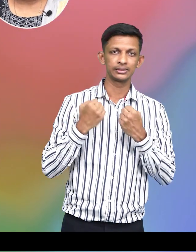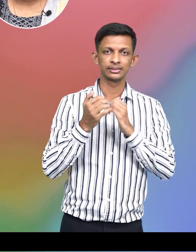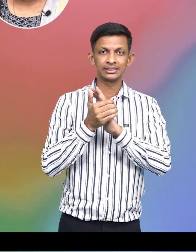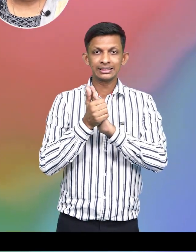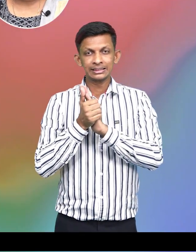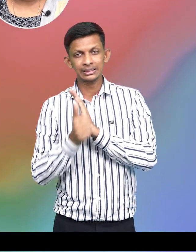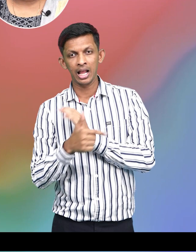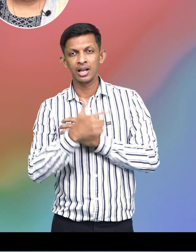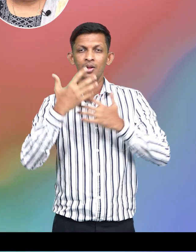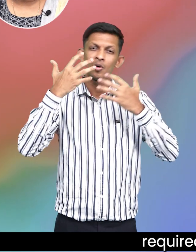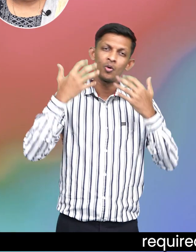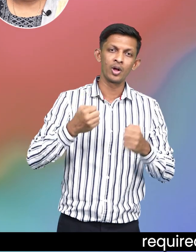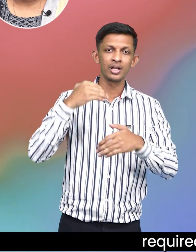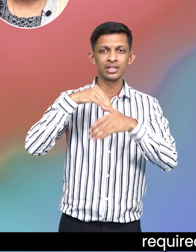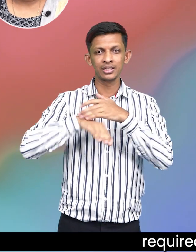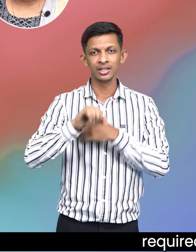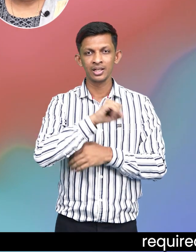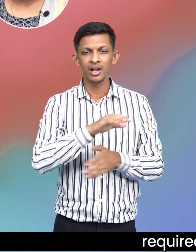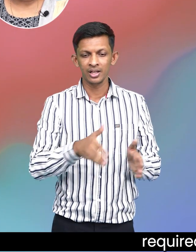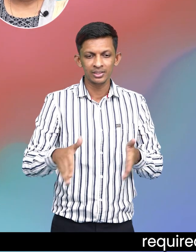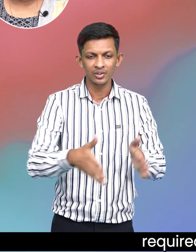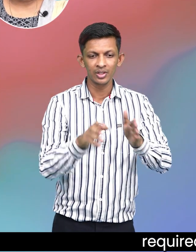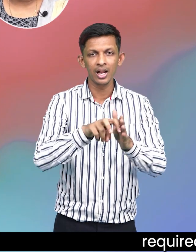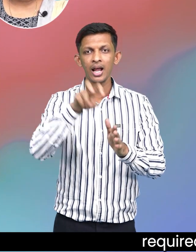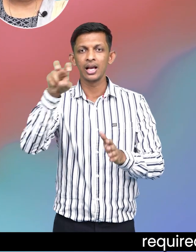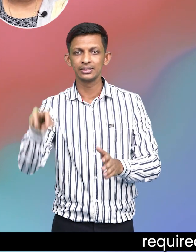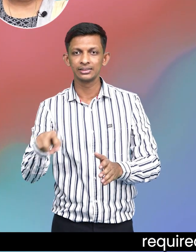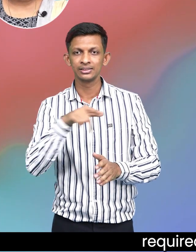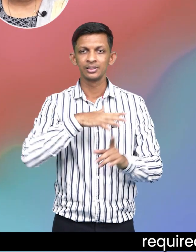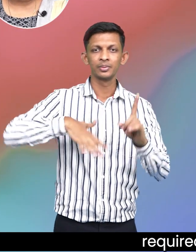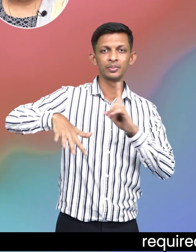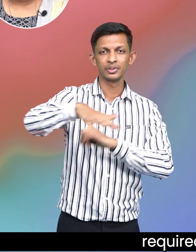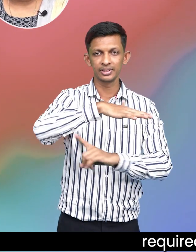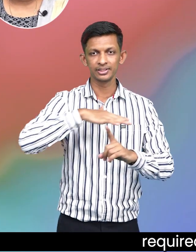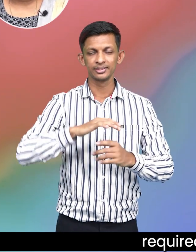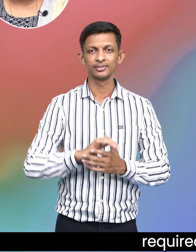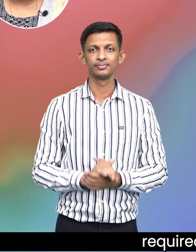acquire skills required in the destination area,